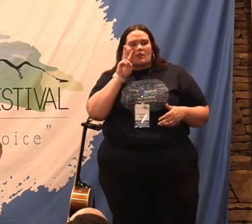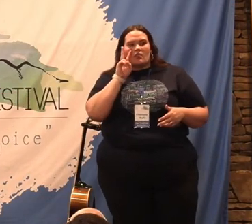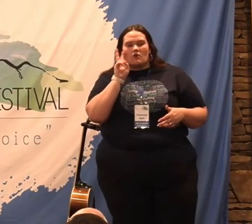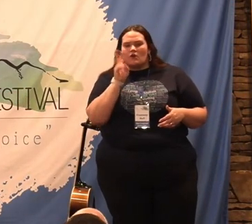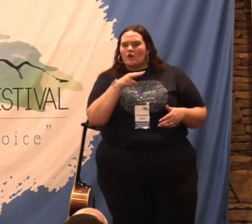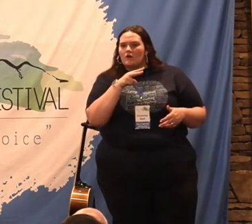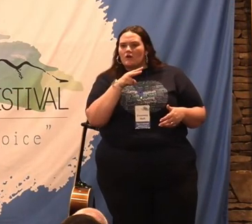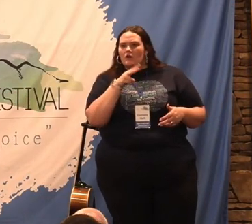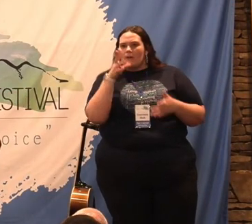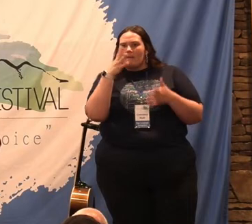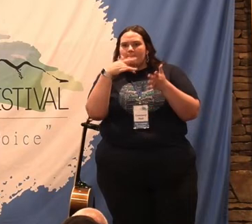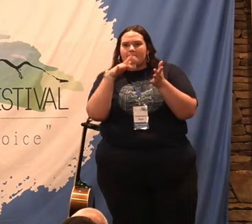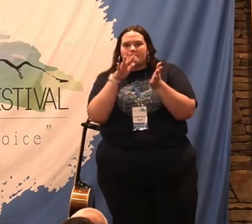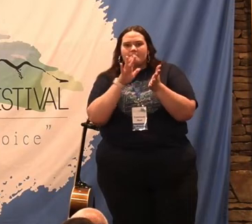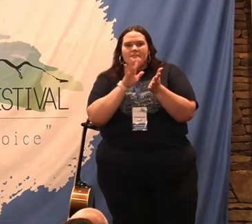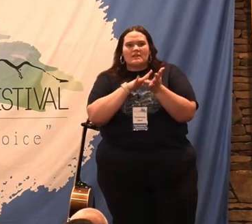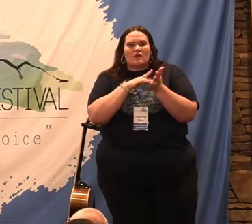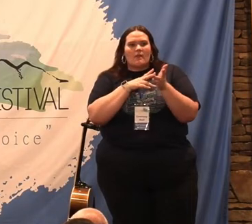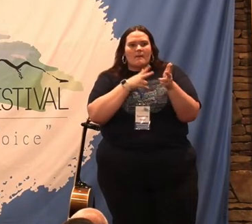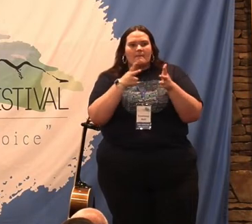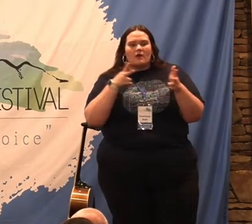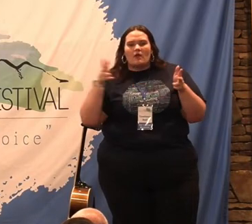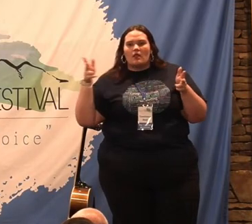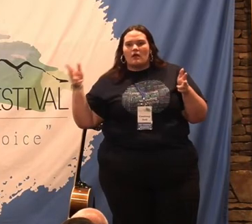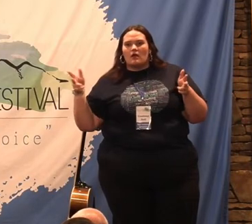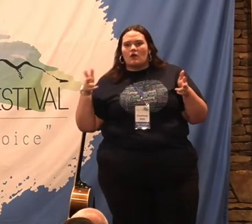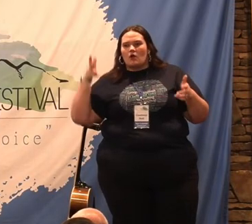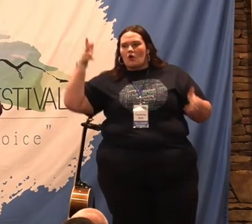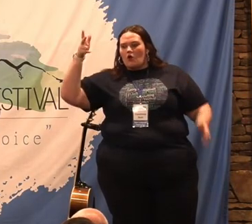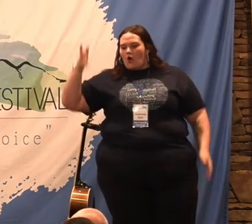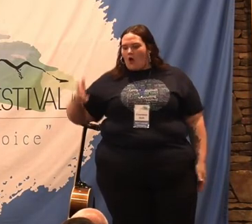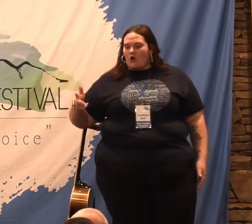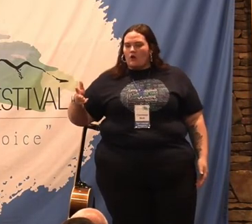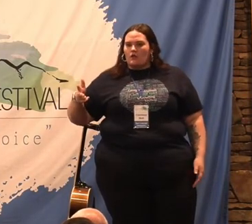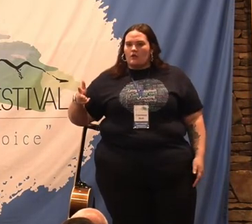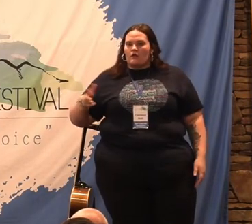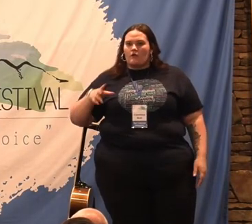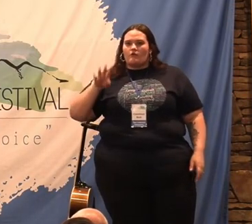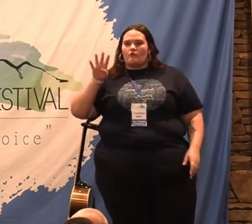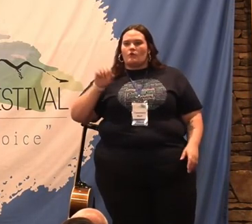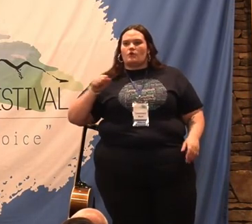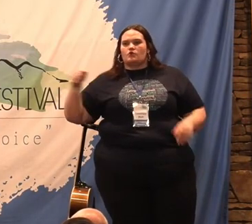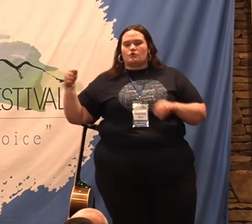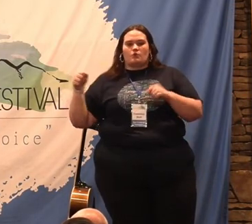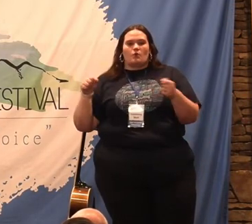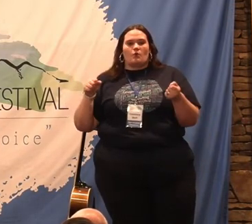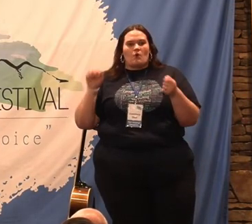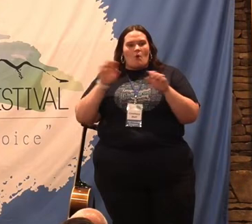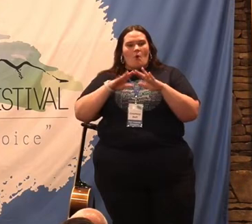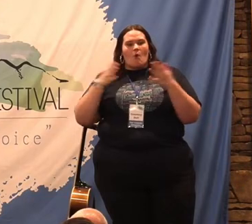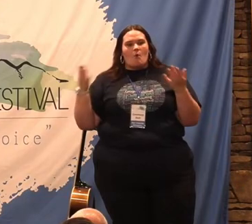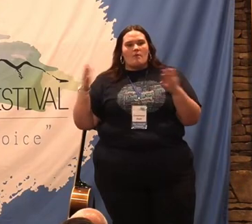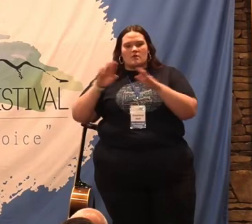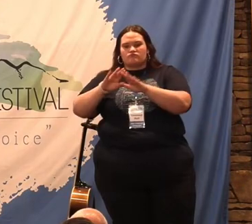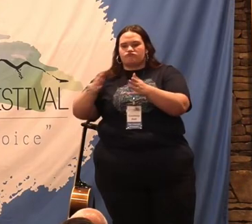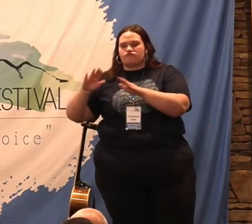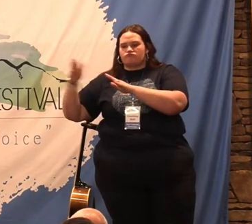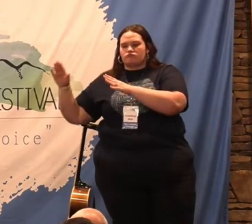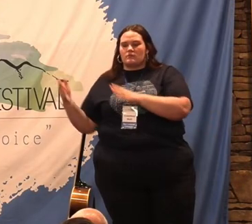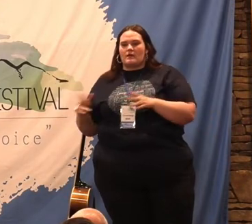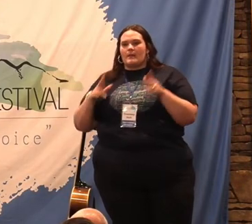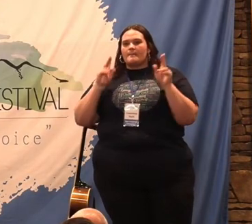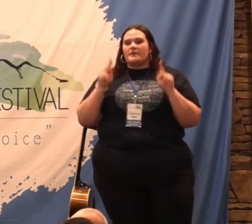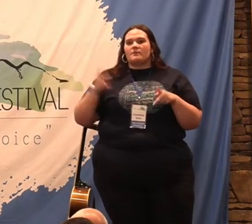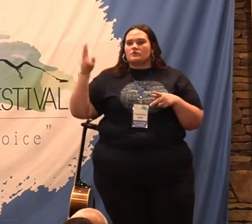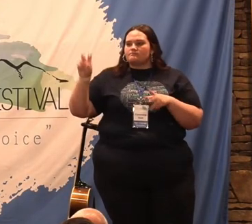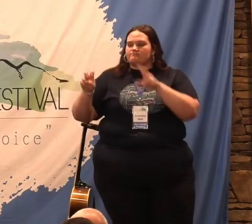there in the middle of the parking lot was a car. And its four doors were open, and there were people sitting in the car.